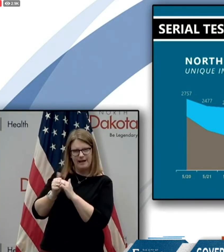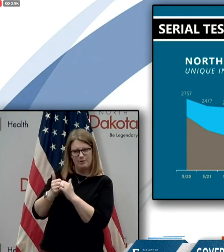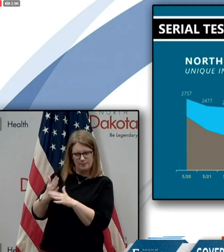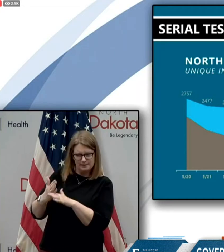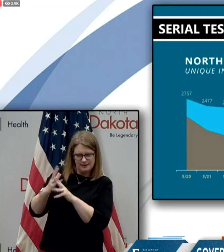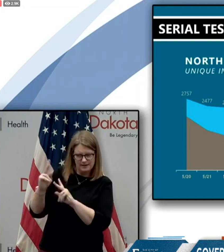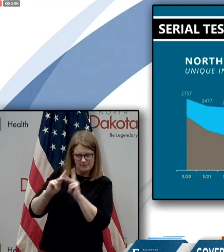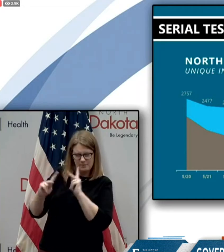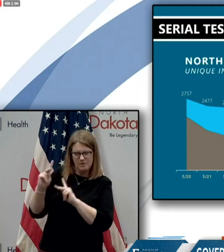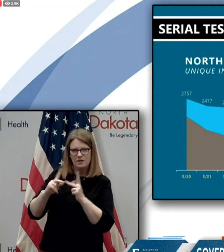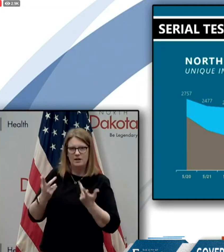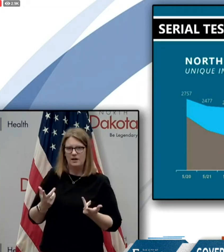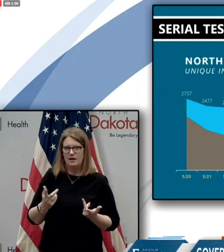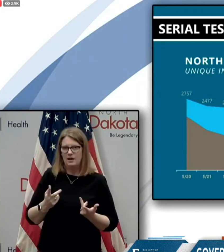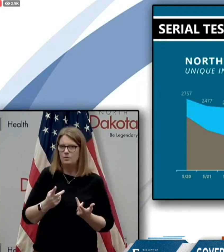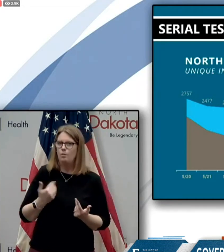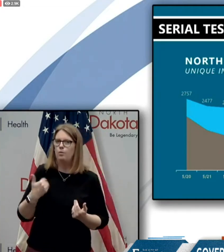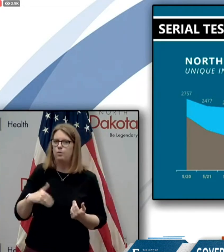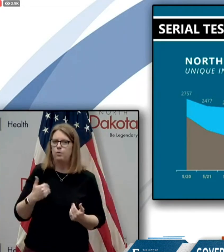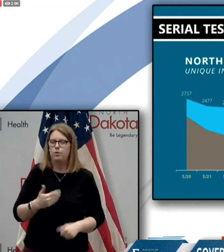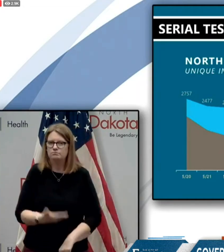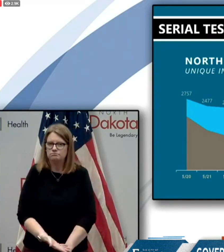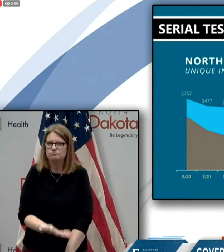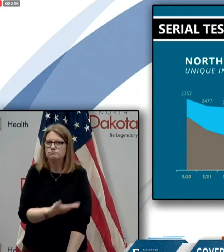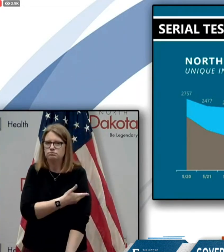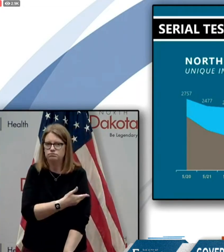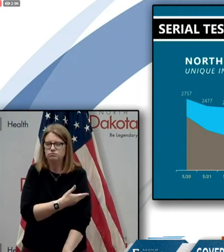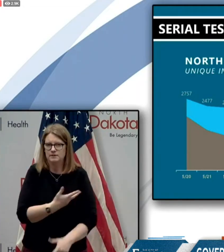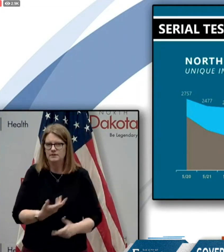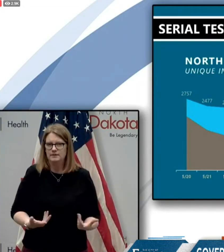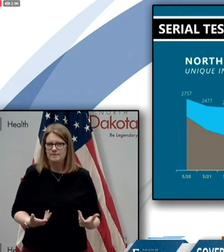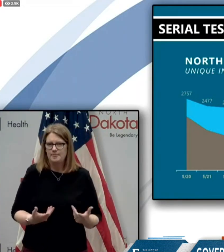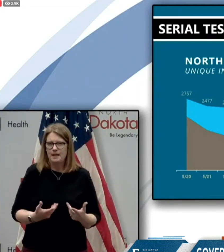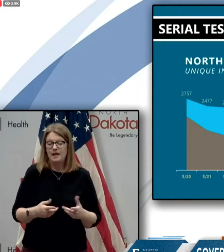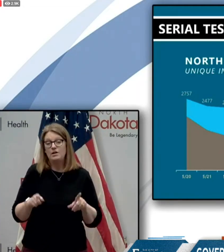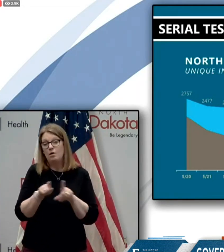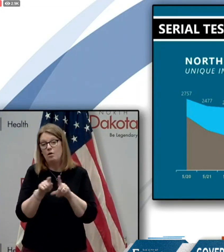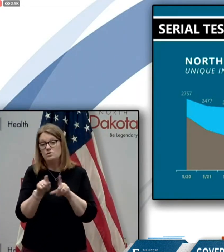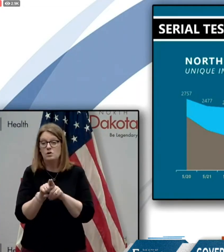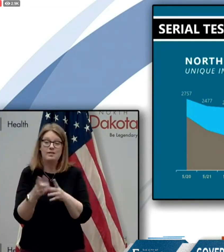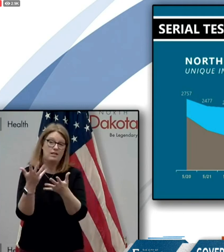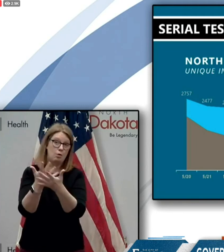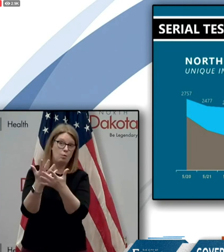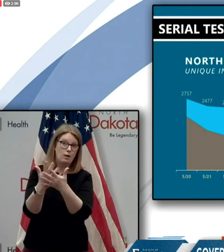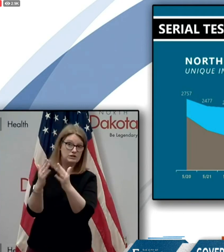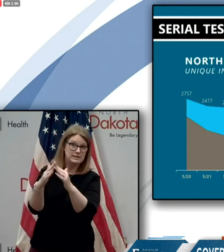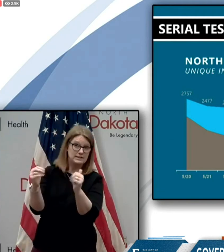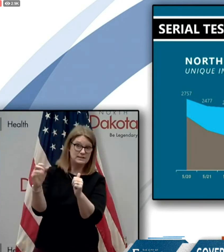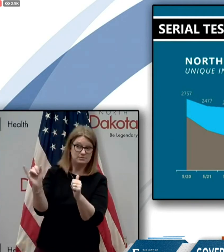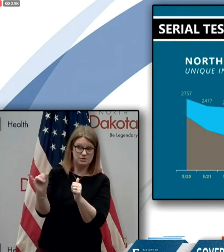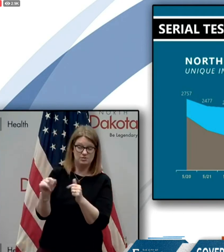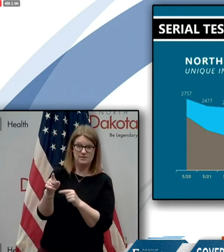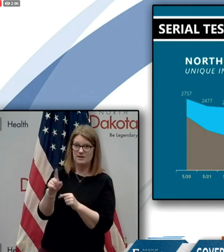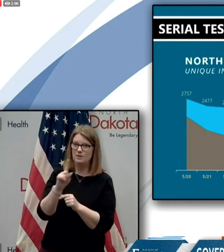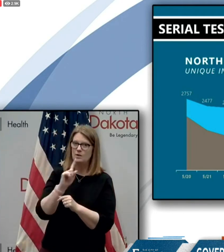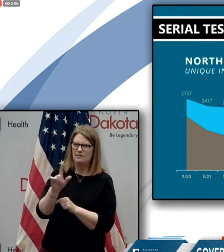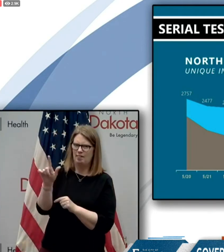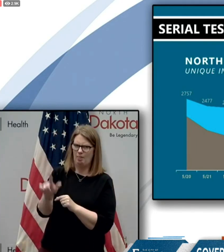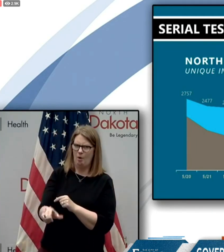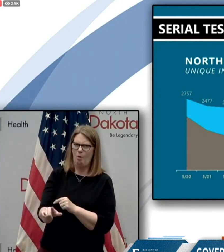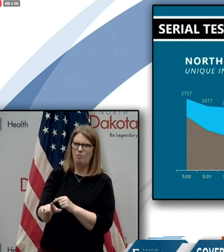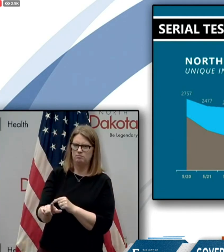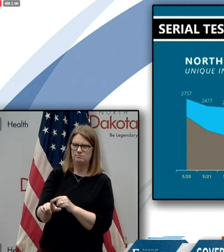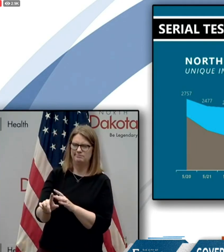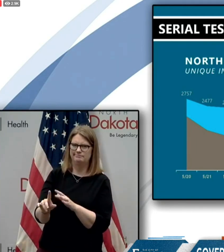made in long-term care, and there's been great work all along in our corrections systems and others where we've had very low